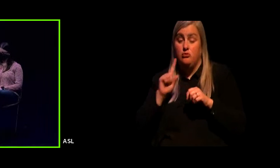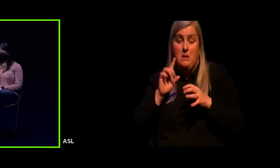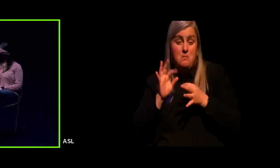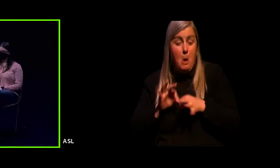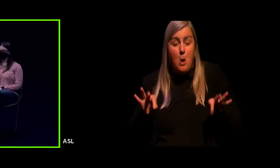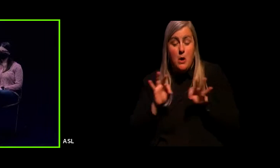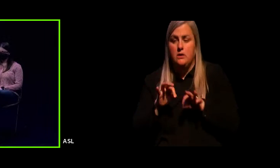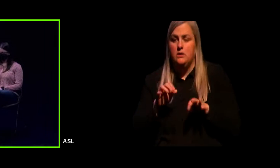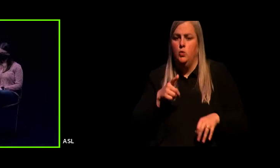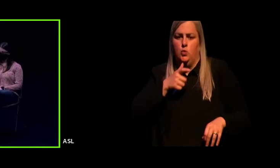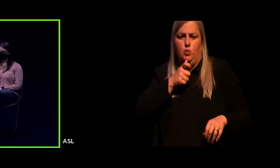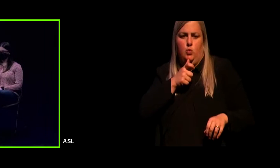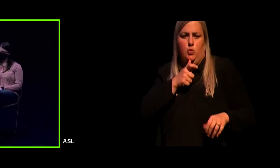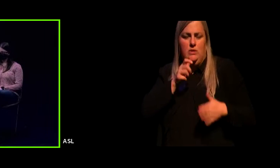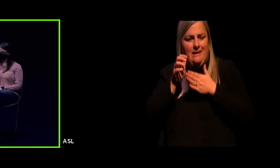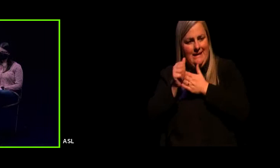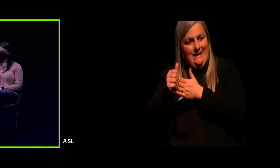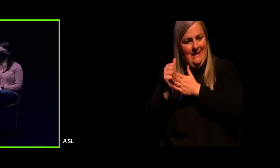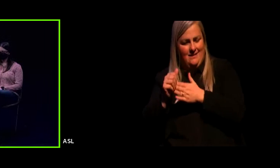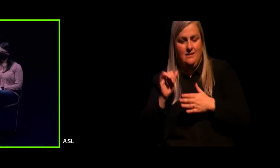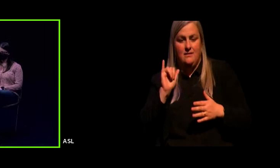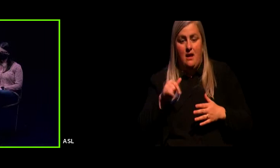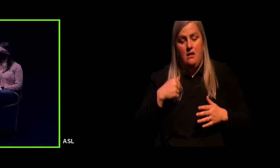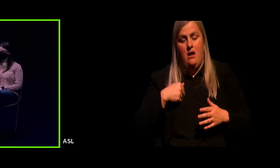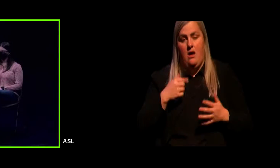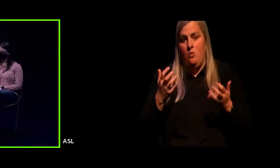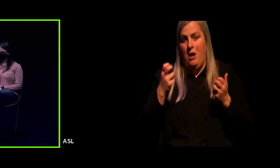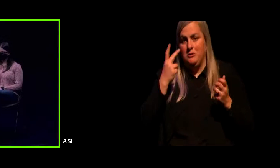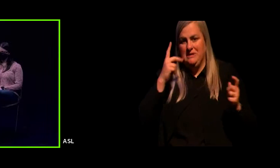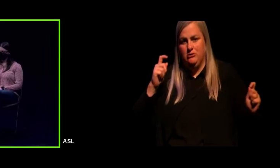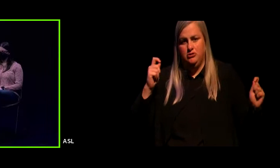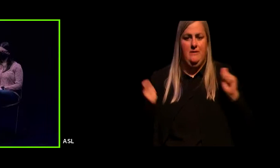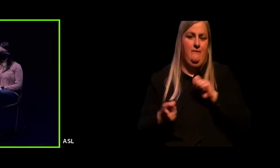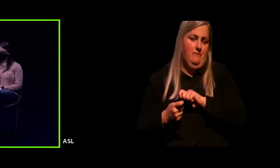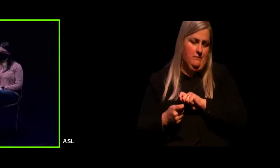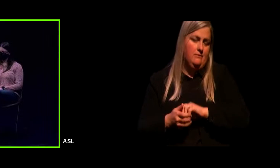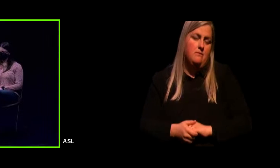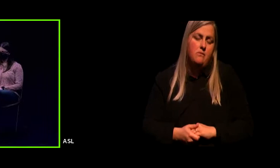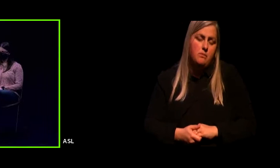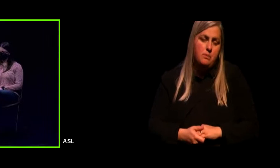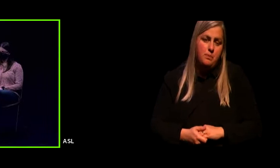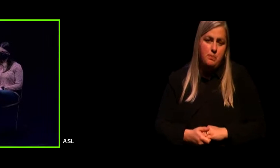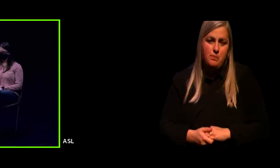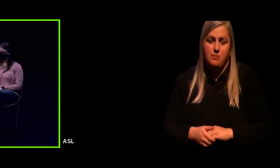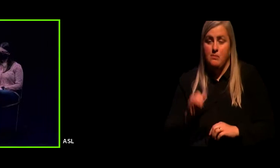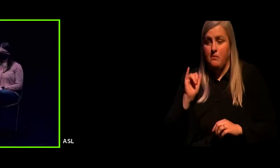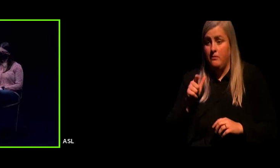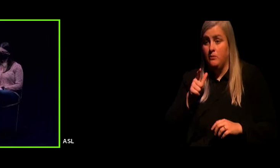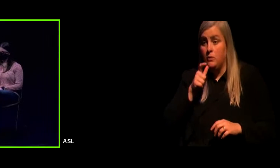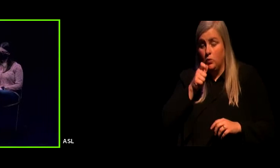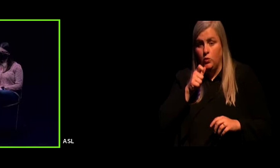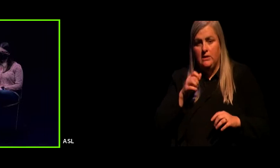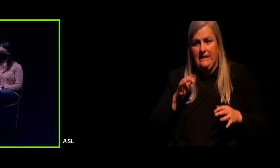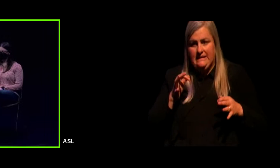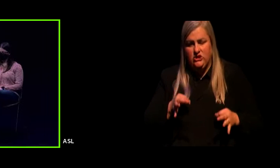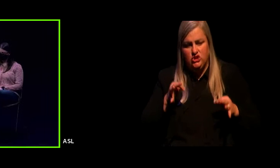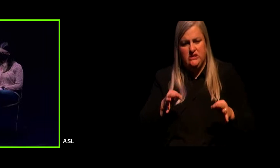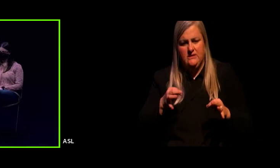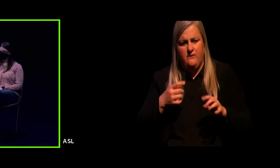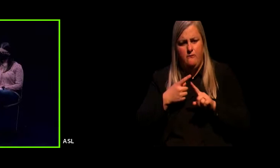told. So that's really, I think, where I want to see a shift, is in where that right to make decisions